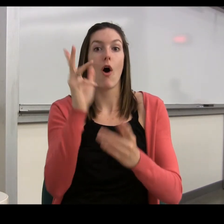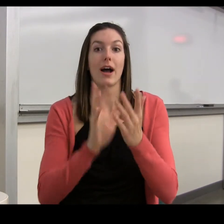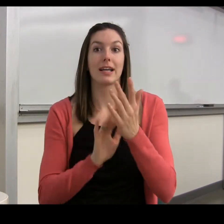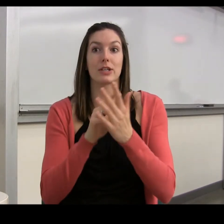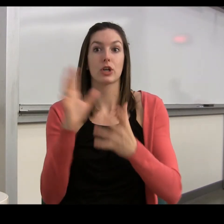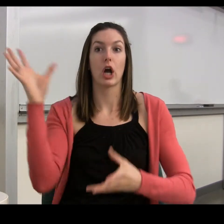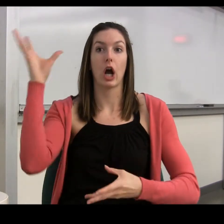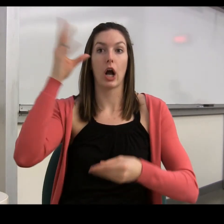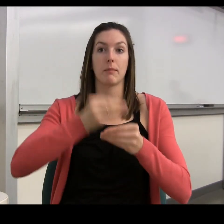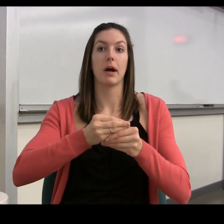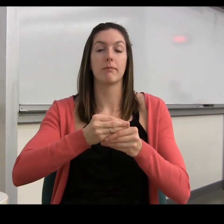That's amazing to me.